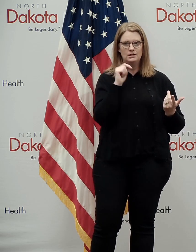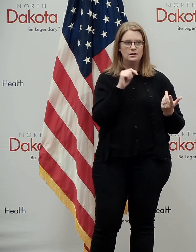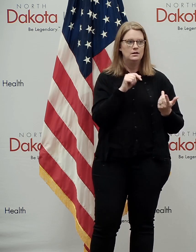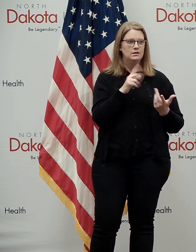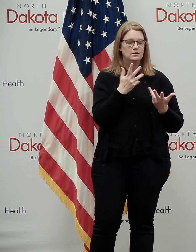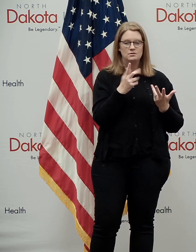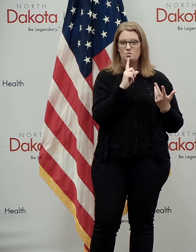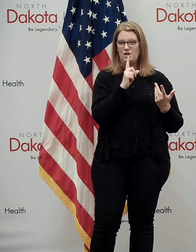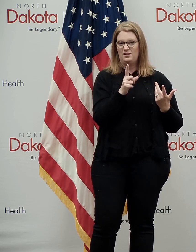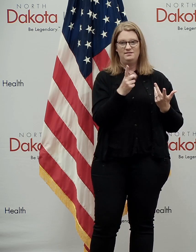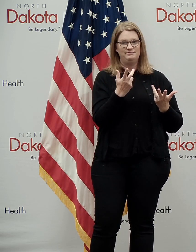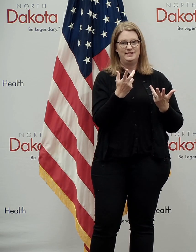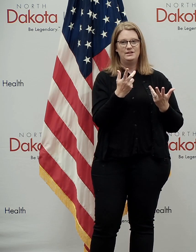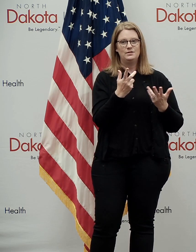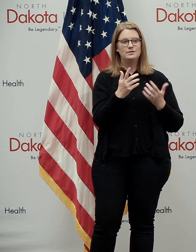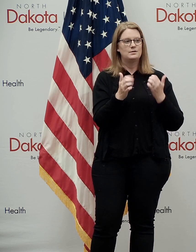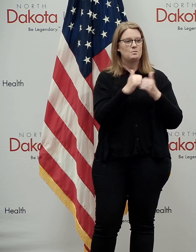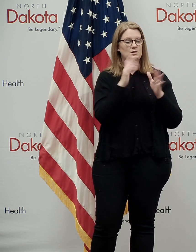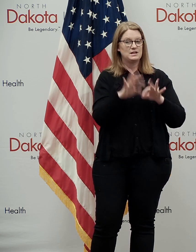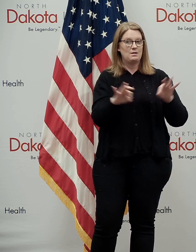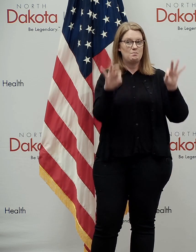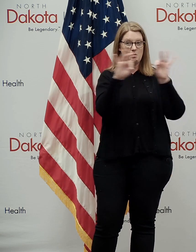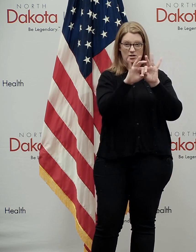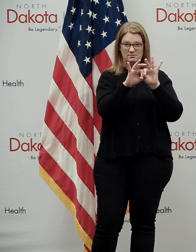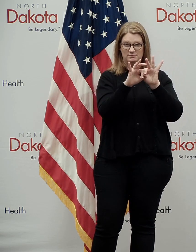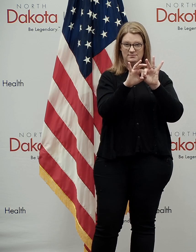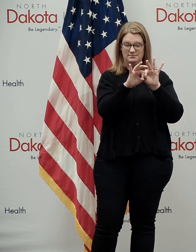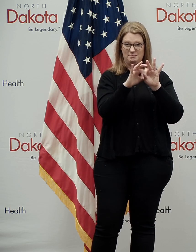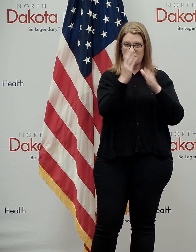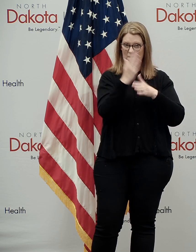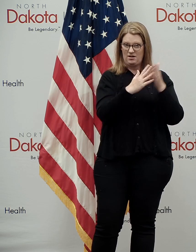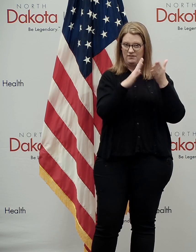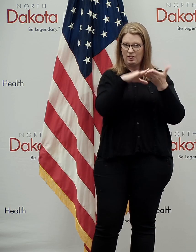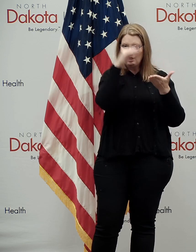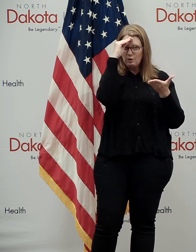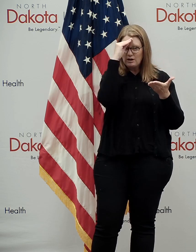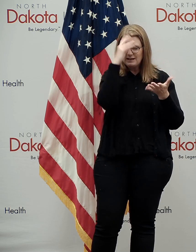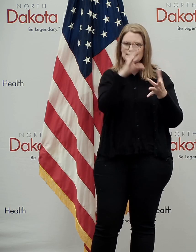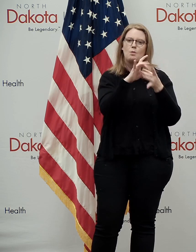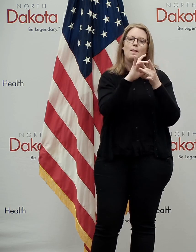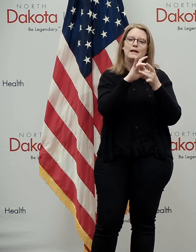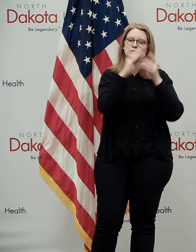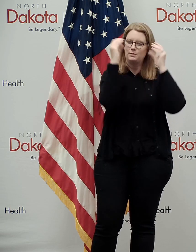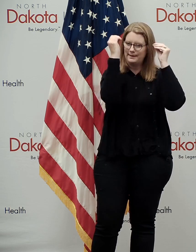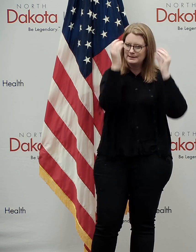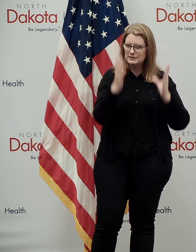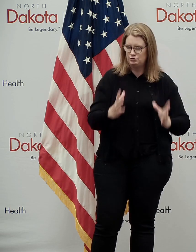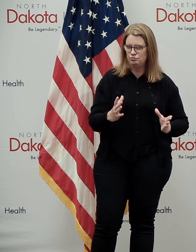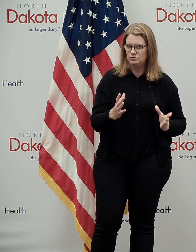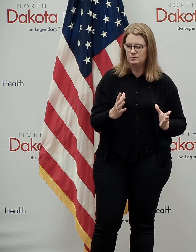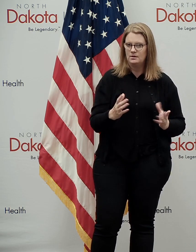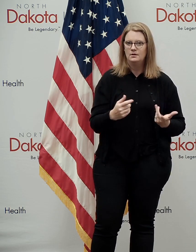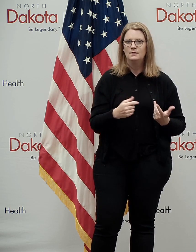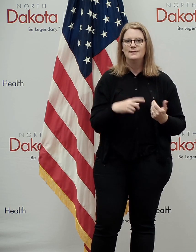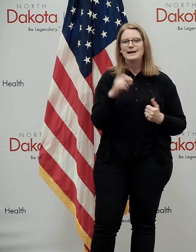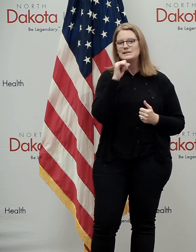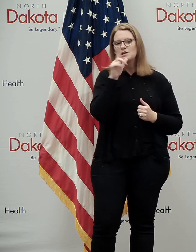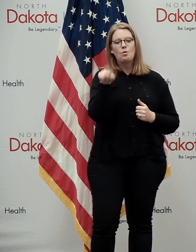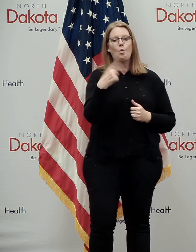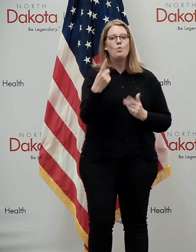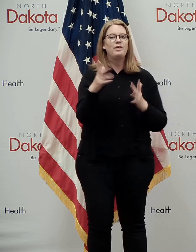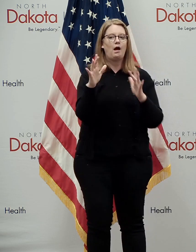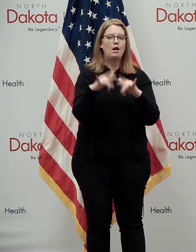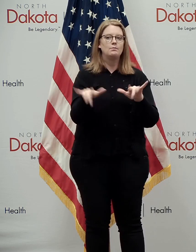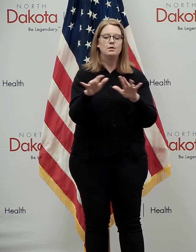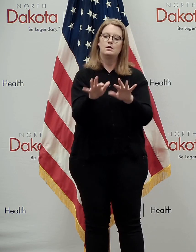The most significant factor of learning is that relationship. And so, again, it doesn't just set them forth on a computer online, but it